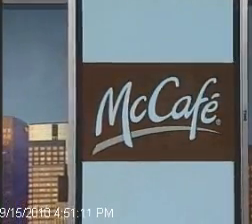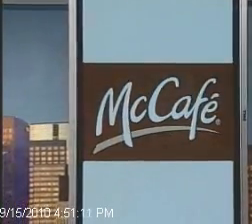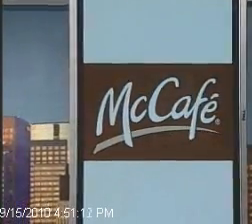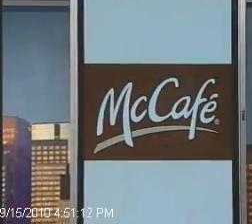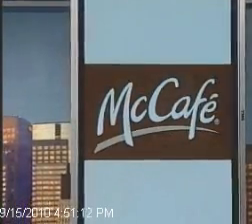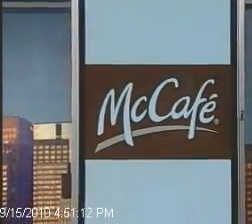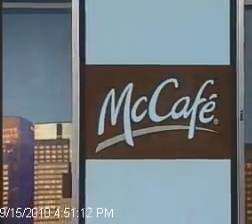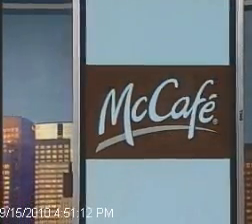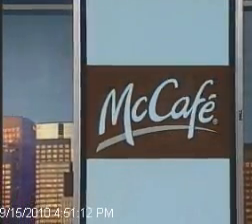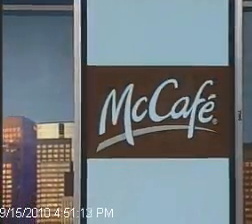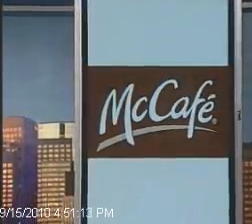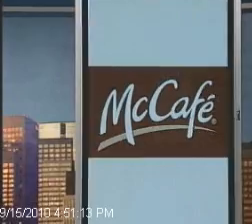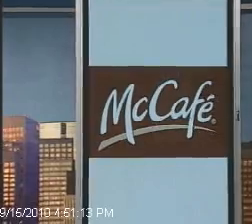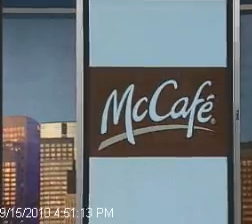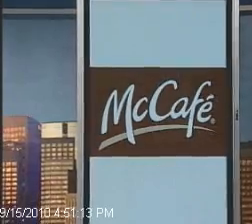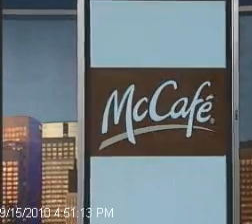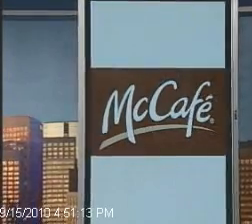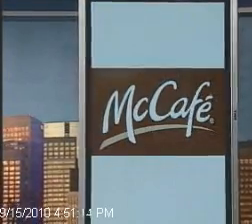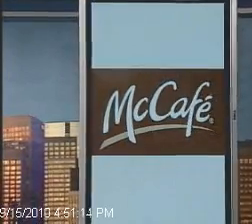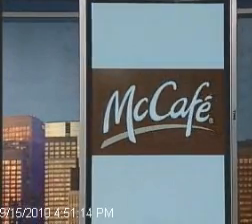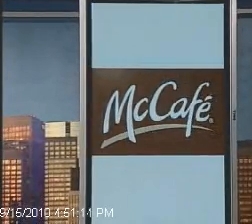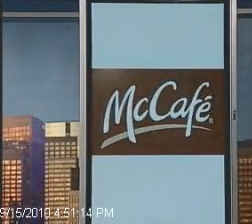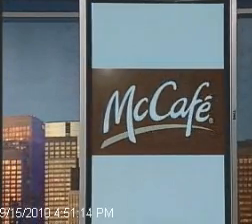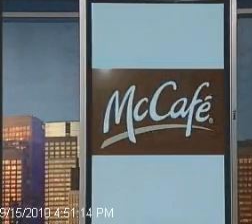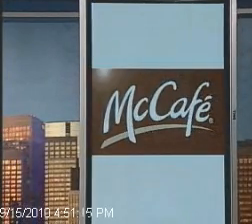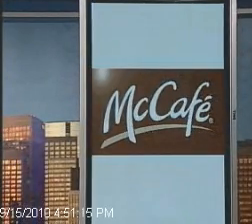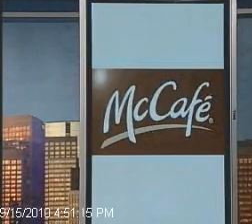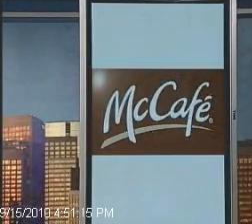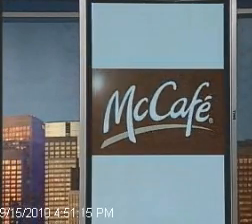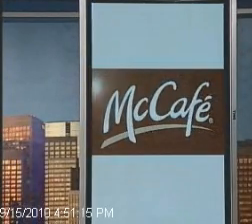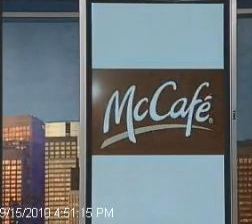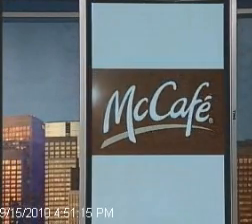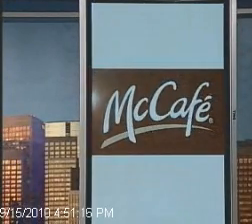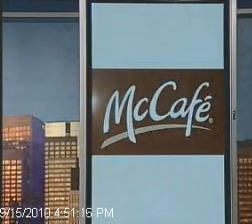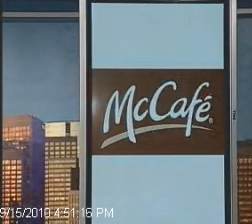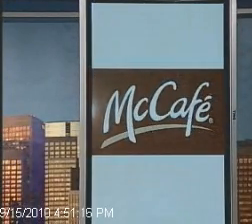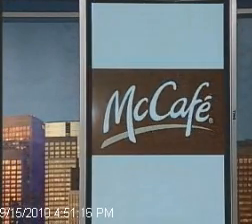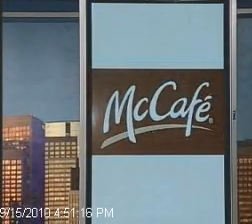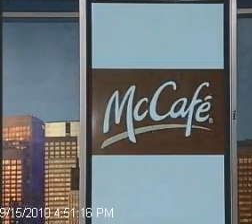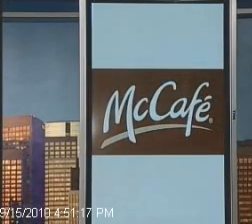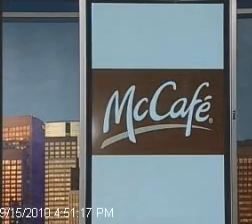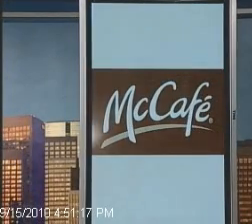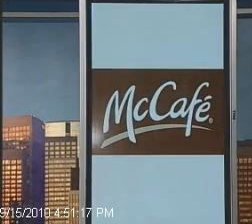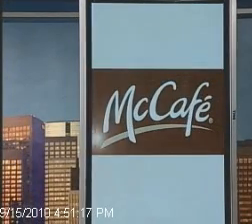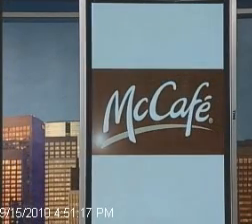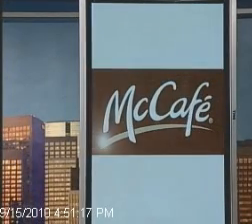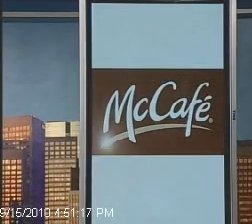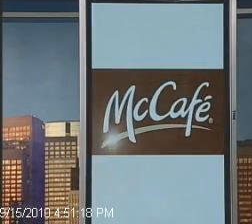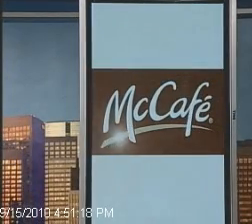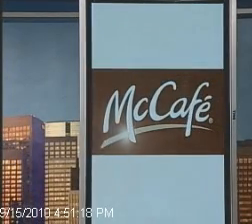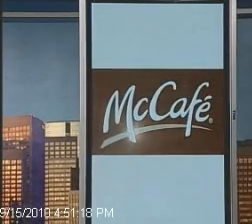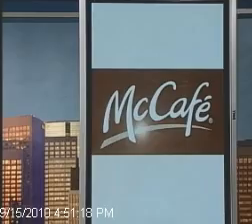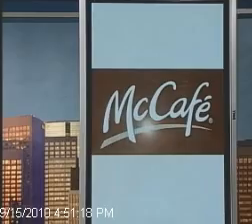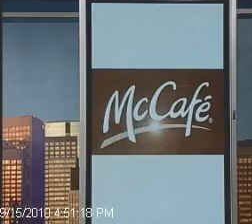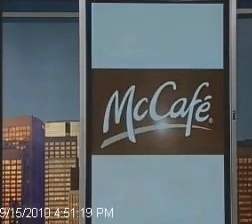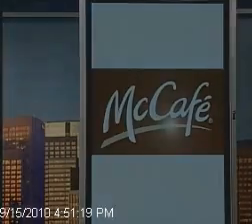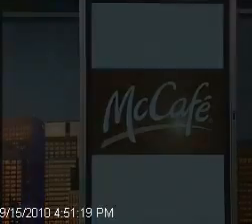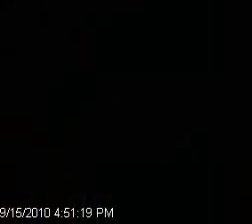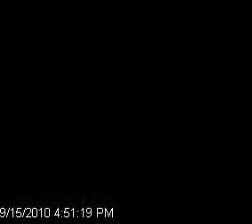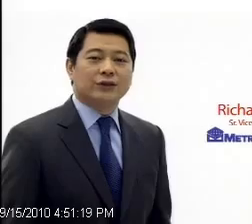house? Ang mga bagong McCafe Espresso drinks ay mabilis, masarap at mas mura pa. Kahit saan, kahit kailan.